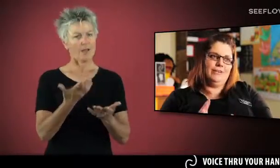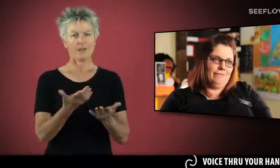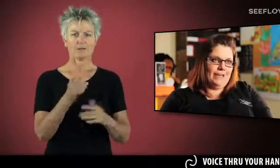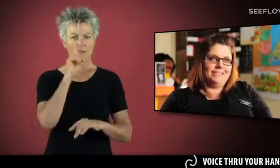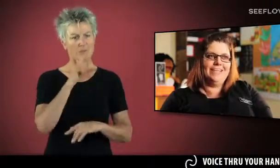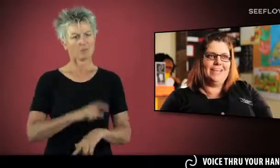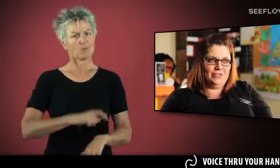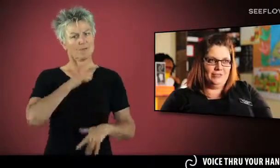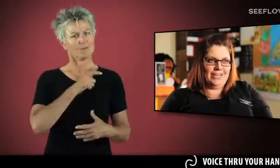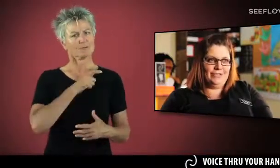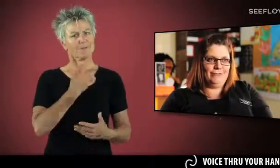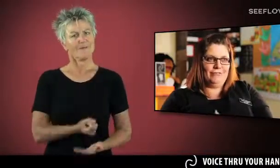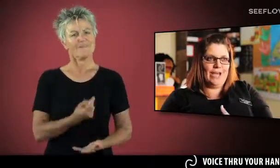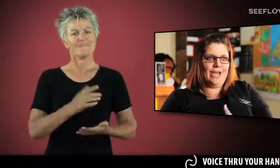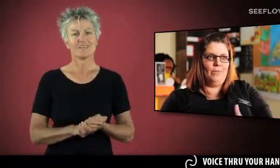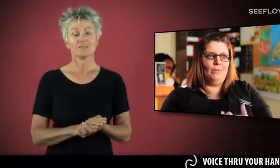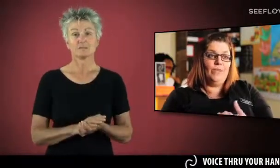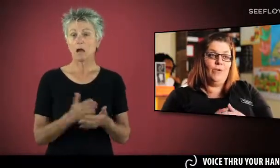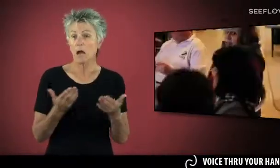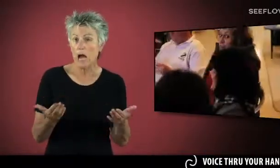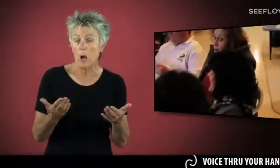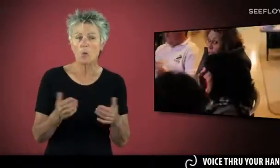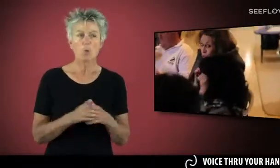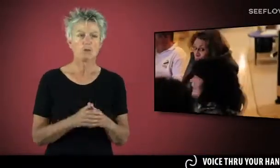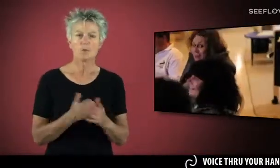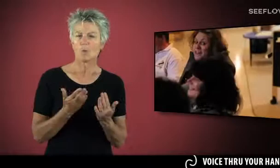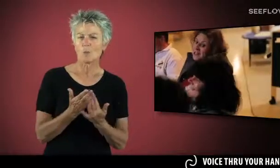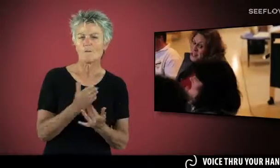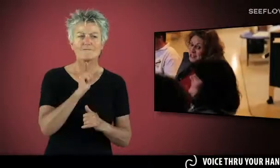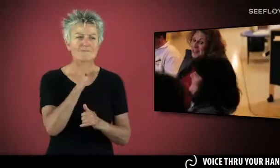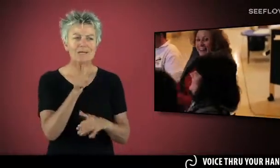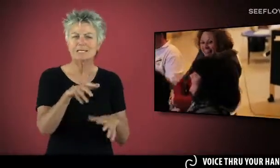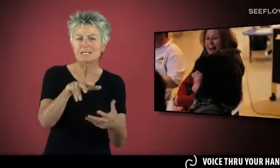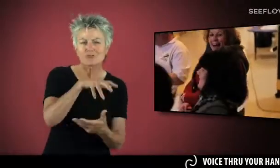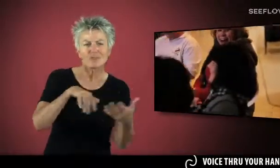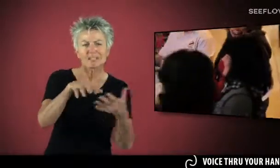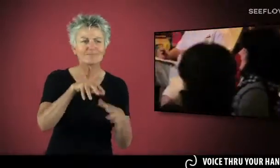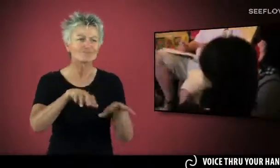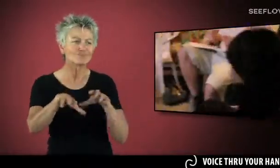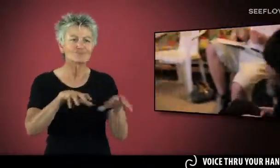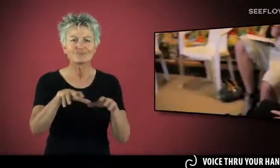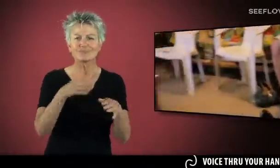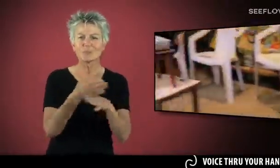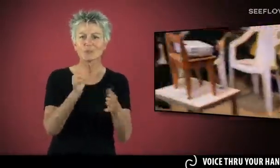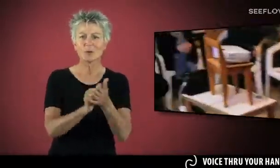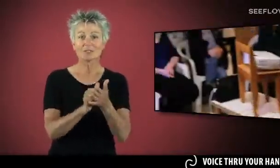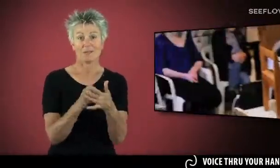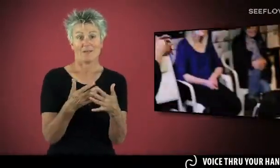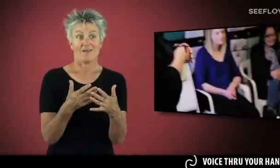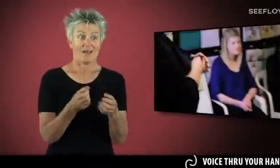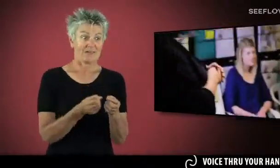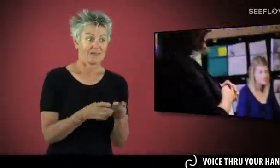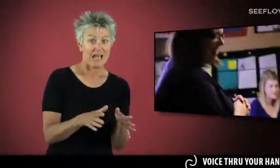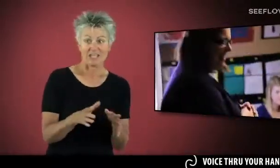is a really fun, interactive workshop. There's a lot of laughter from start to finish,